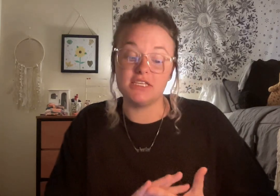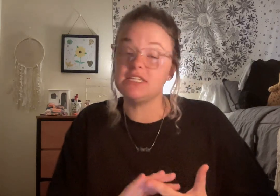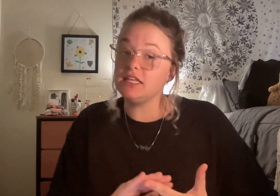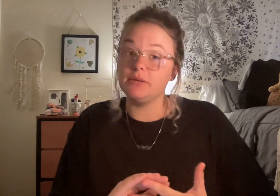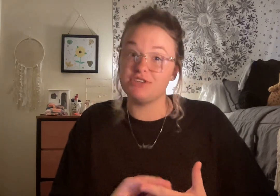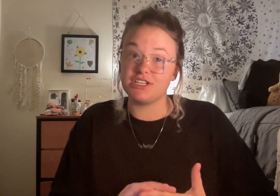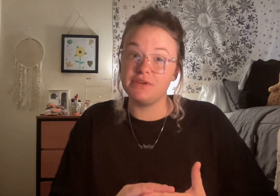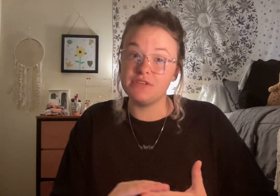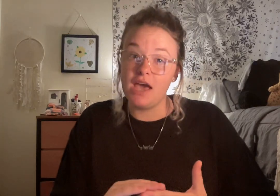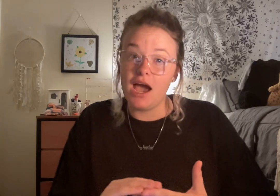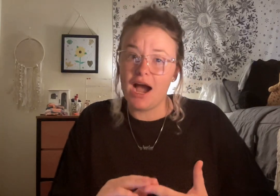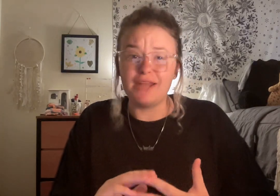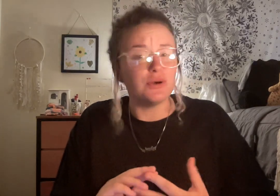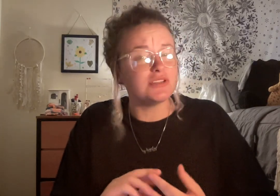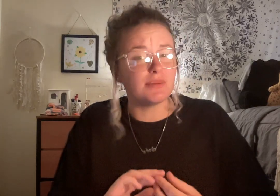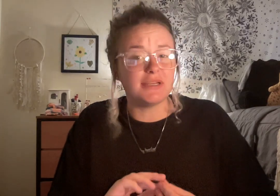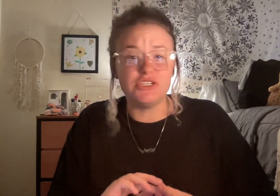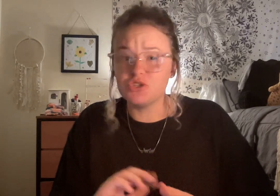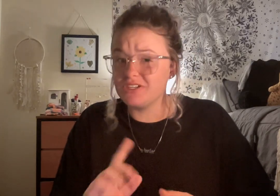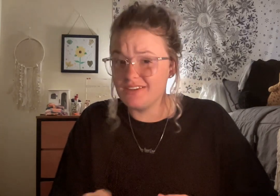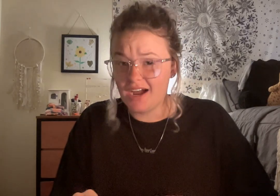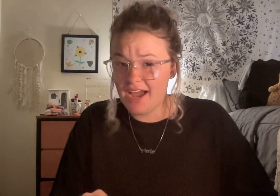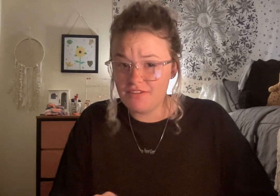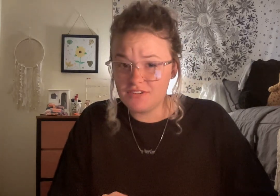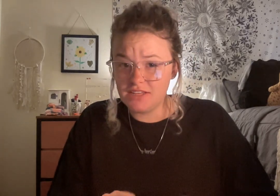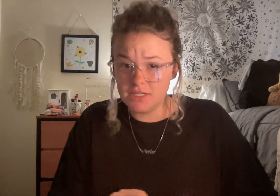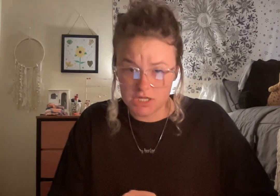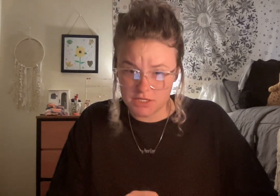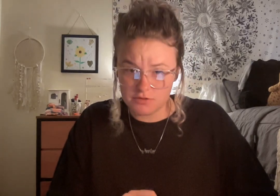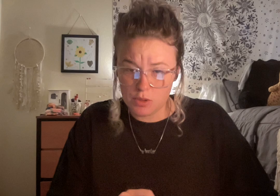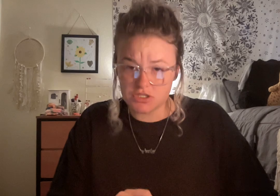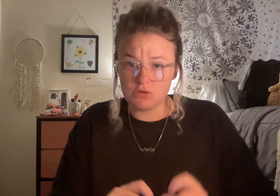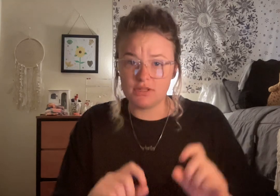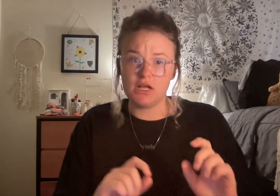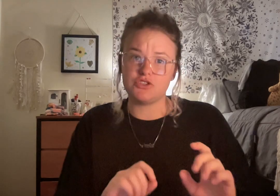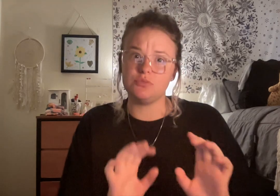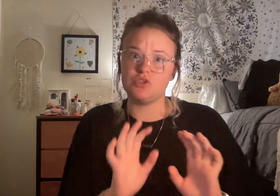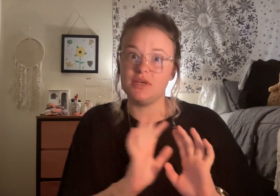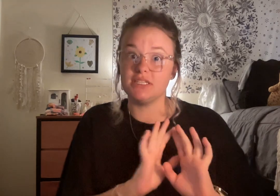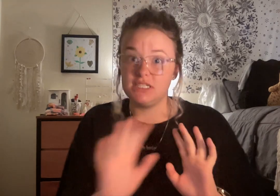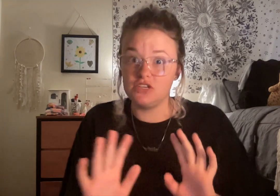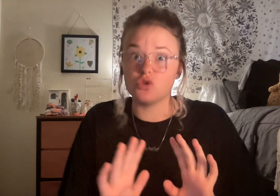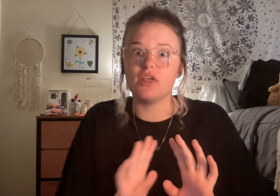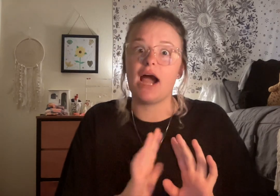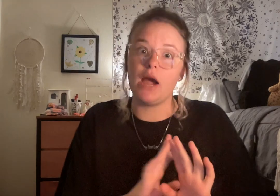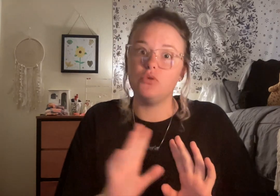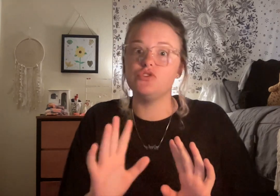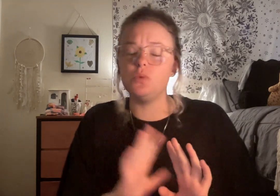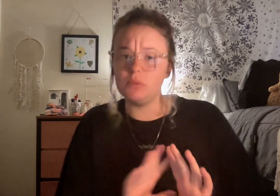daily objectives. I noticed that my teacher did not have daily objectives posted around the classroom. So like the TEKs or like I will do, we will